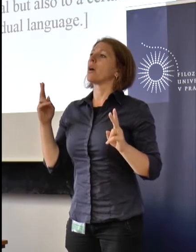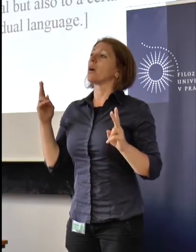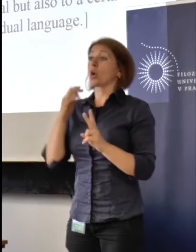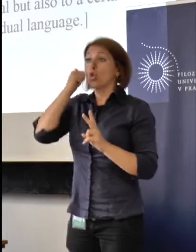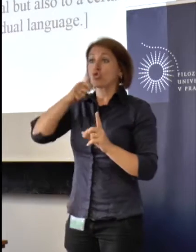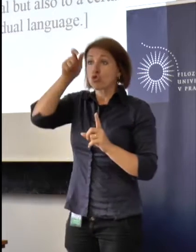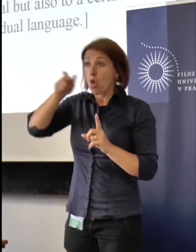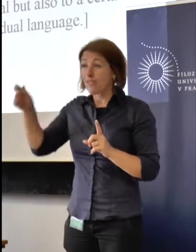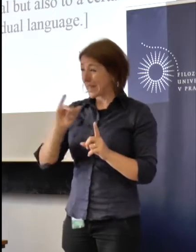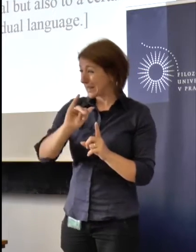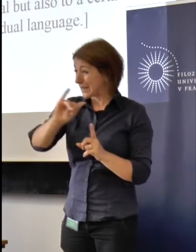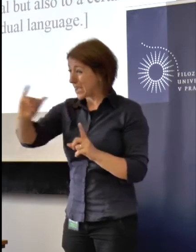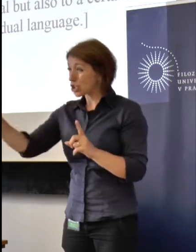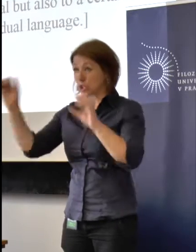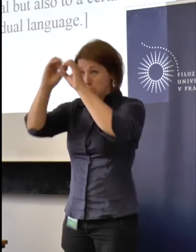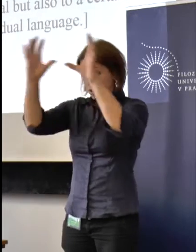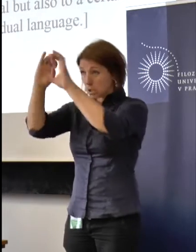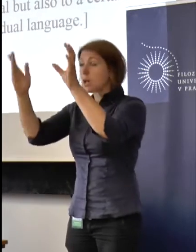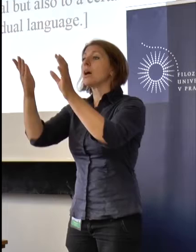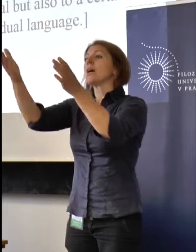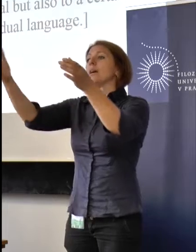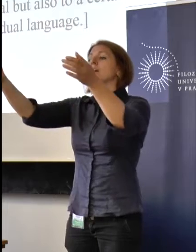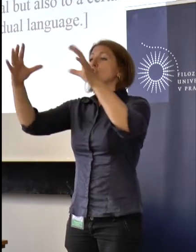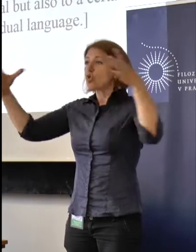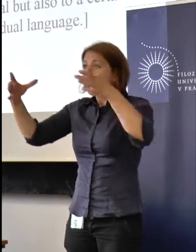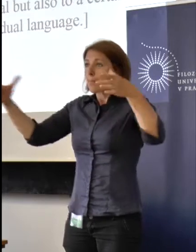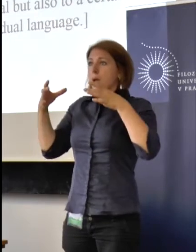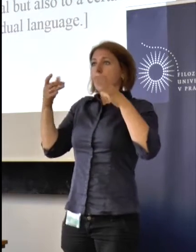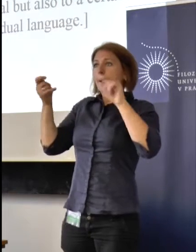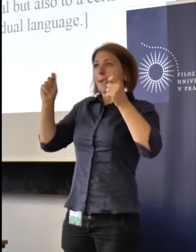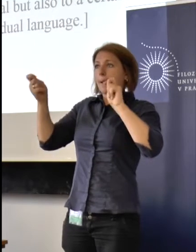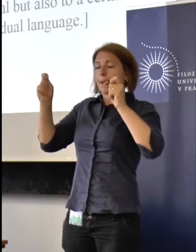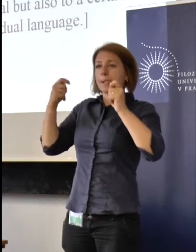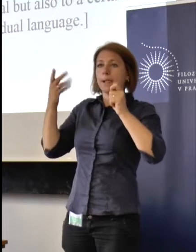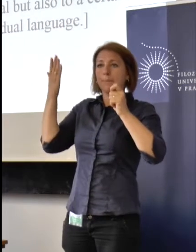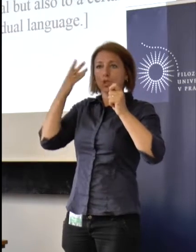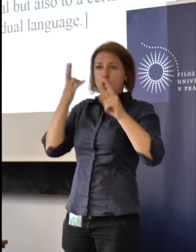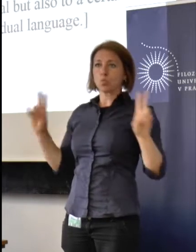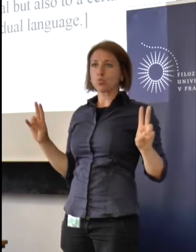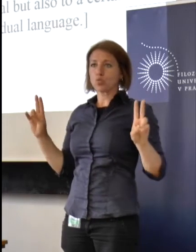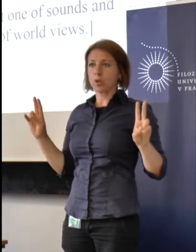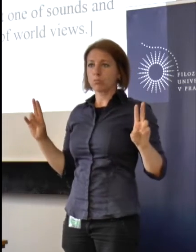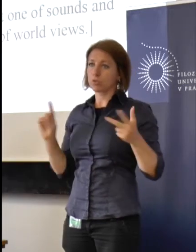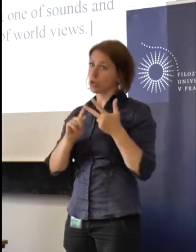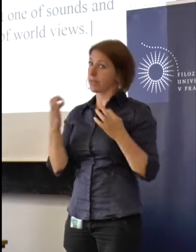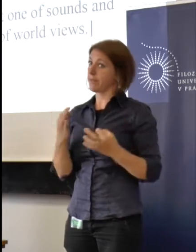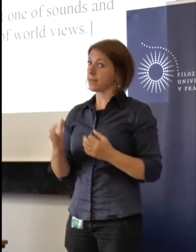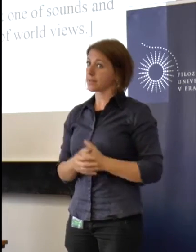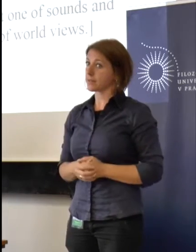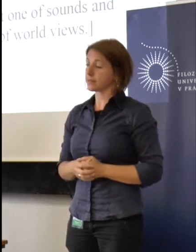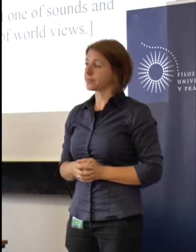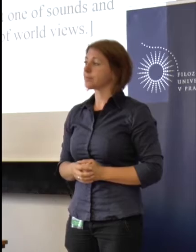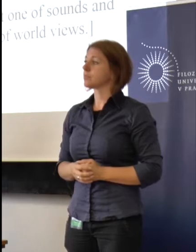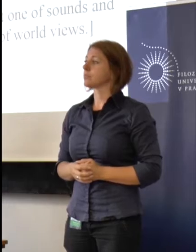überhaupt, sondern von einer jeden einzelnen Bestimmung. So this is the third moment. So diversity is the third